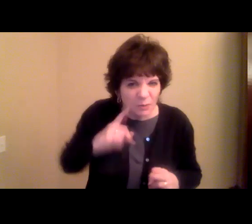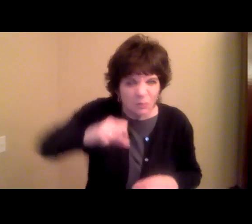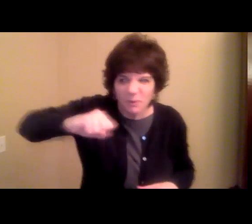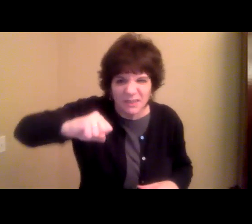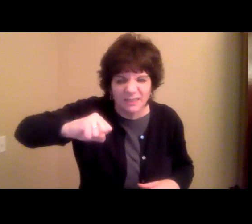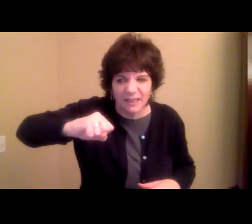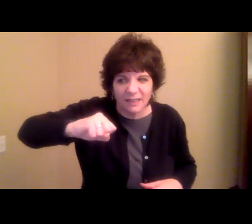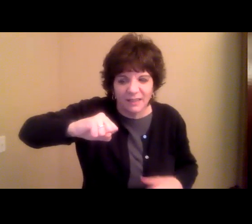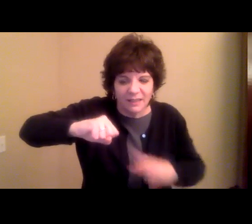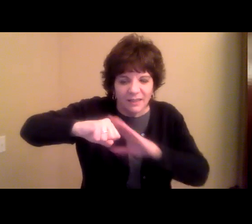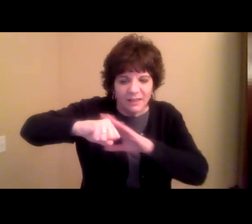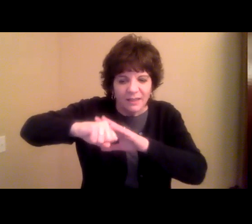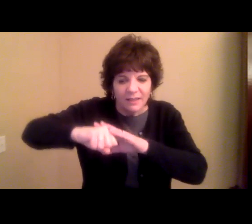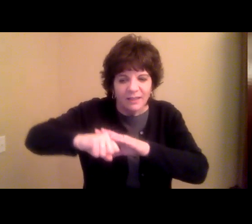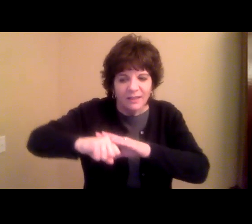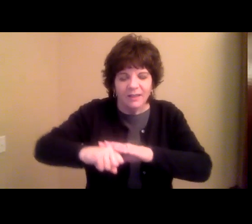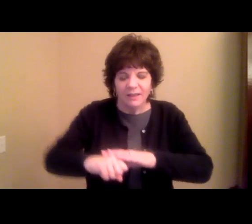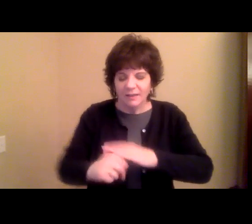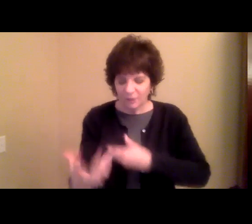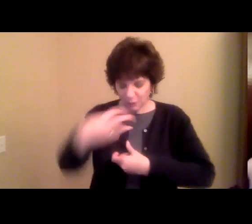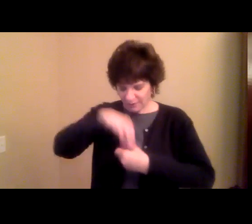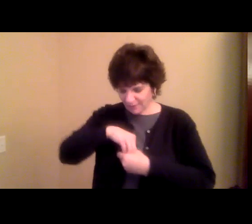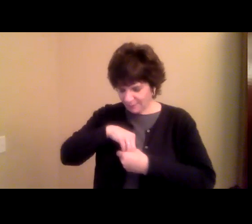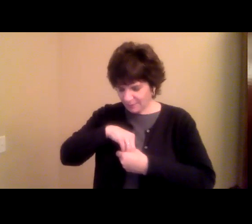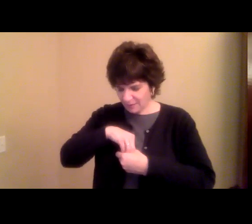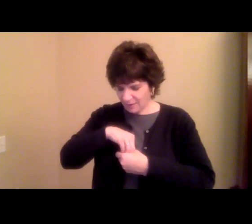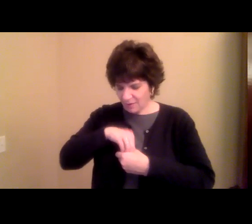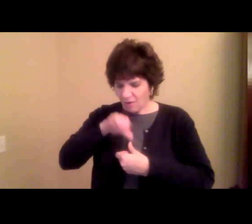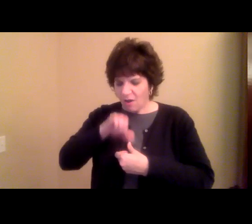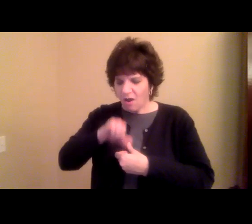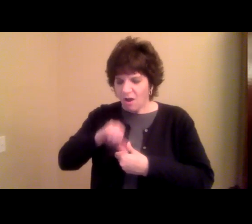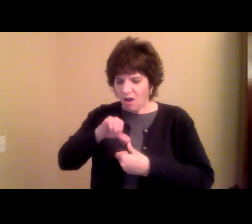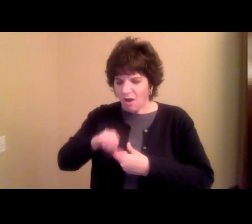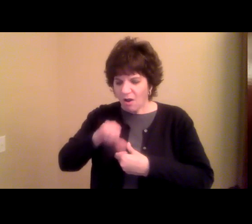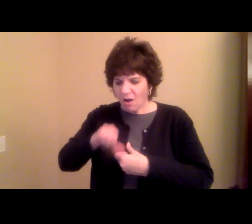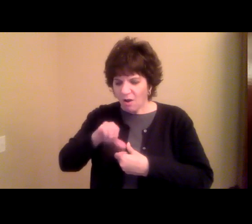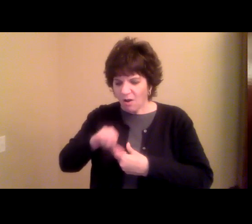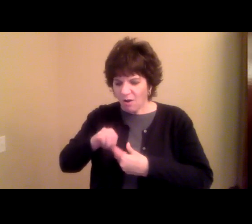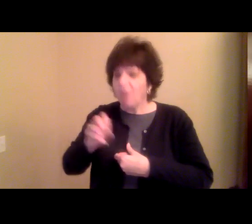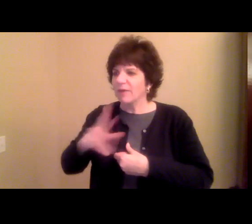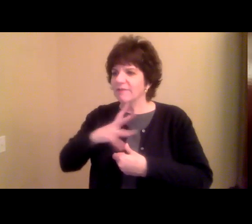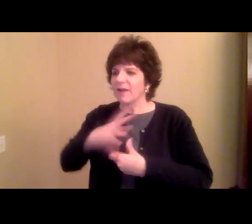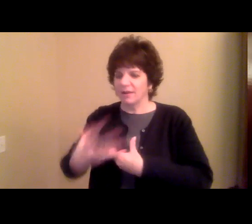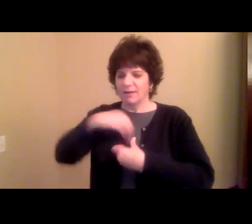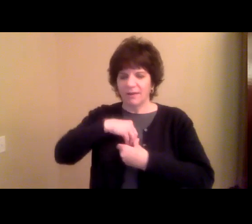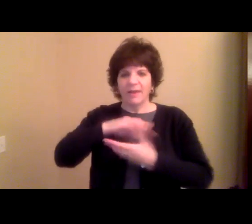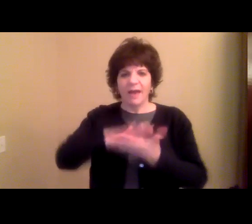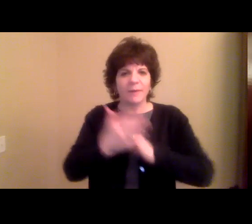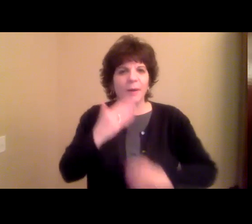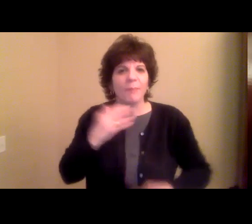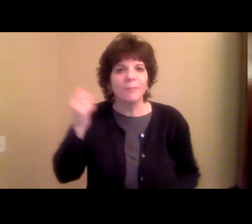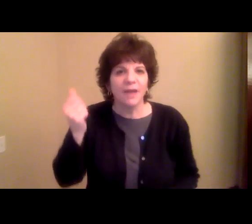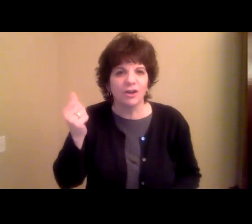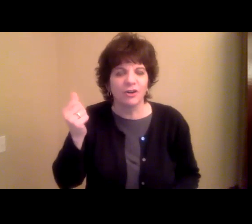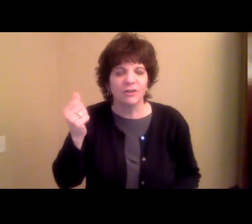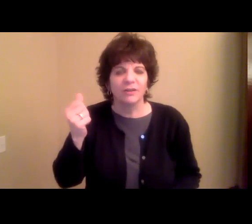you actually transform that as a way of bettering who you are. So